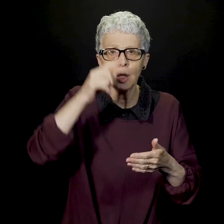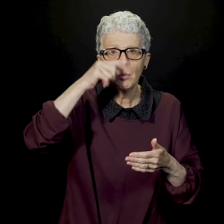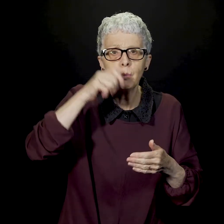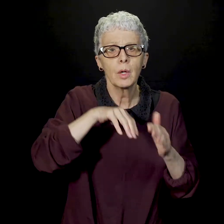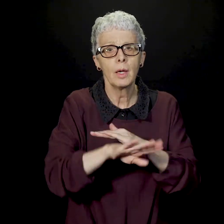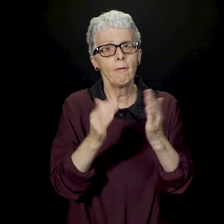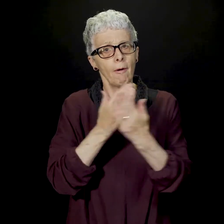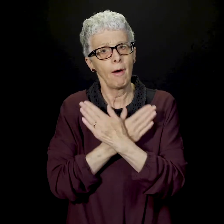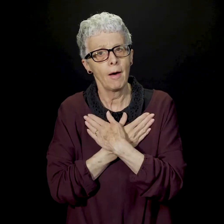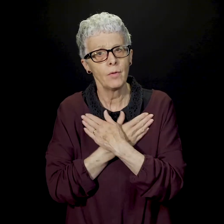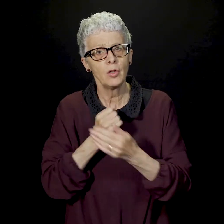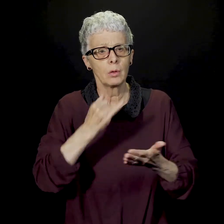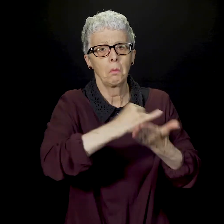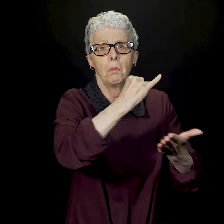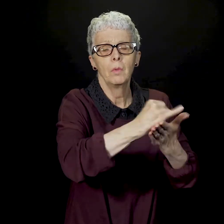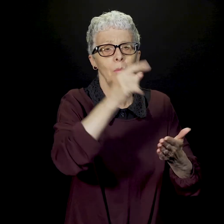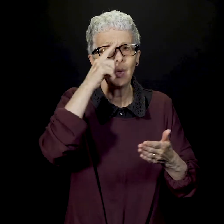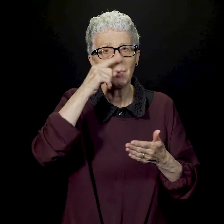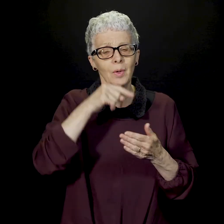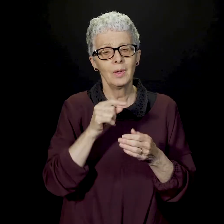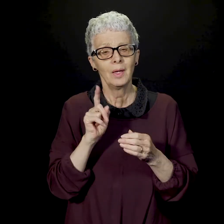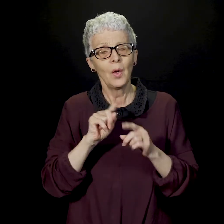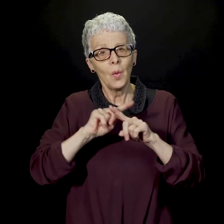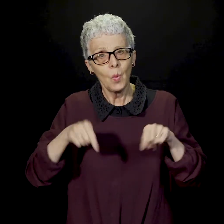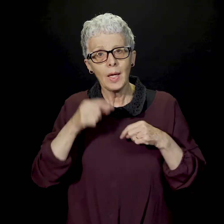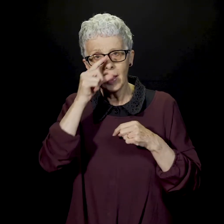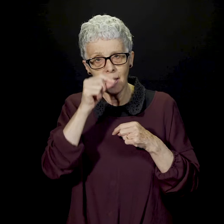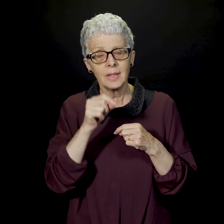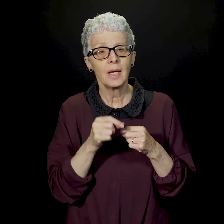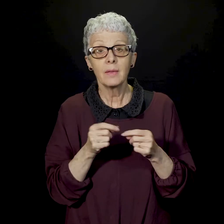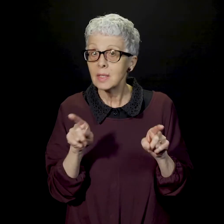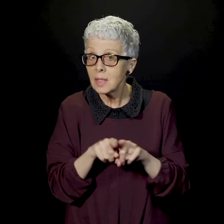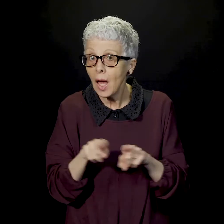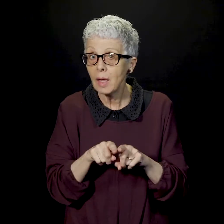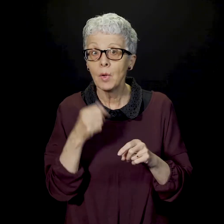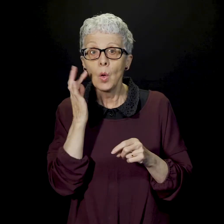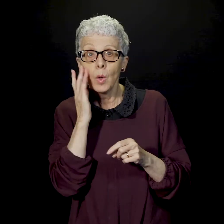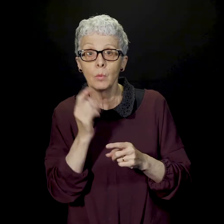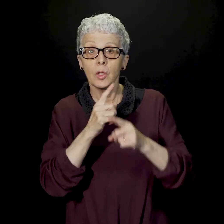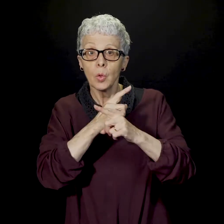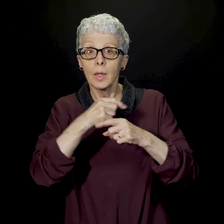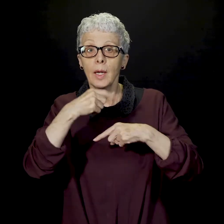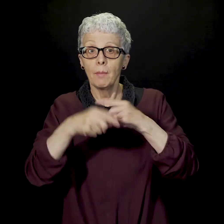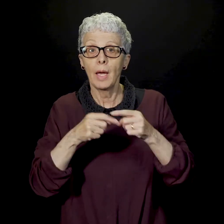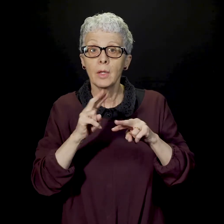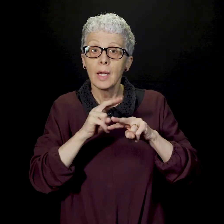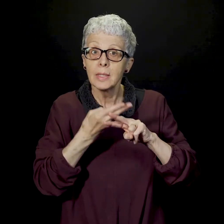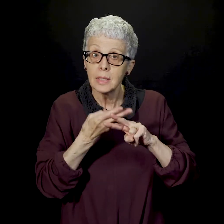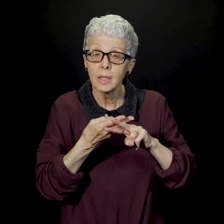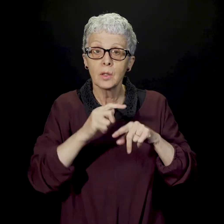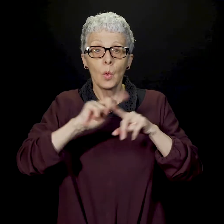love. And I think we can take some ground back for the kingdom here. Wouldn't we want to do that? That we can offer an